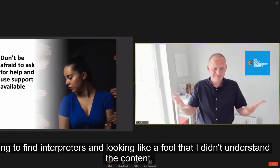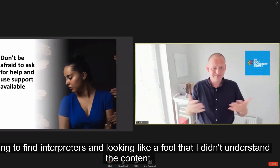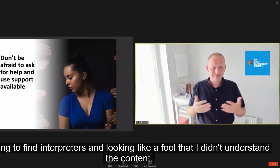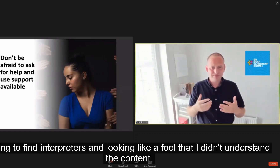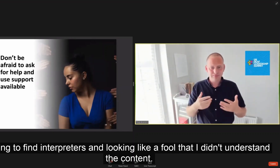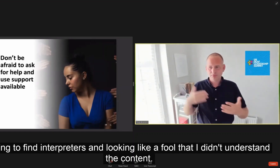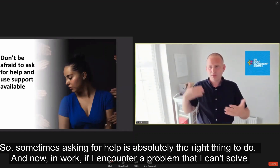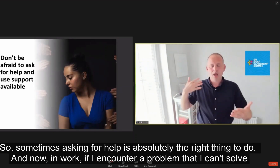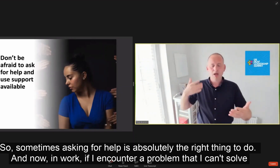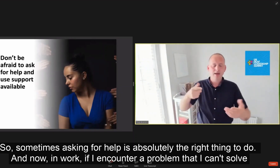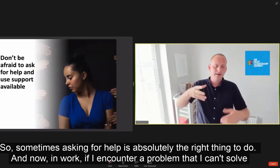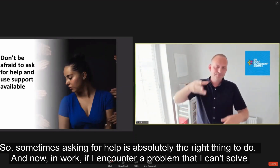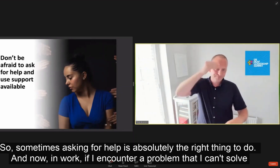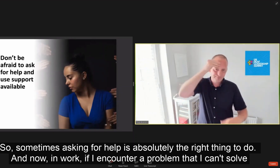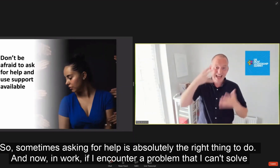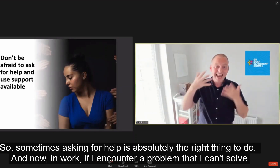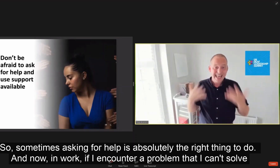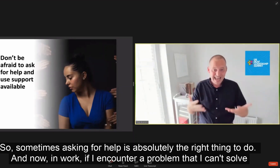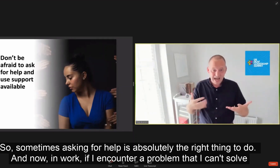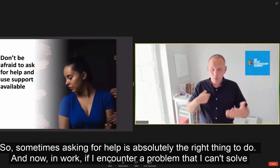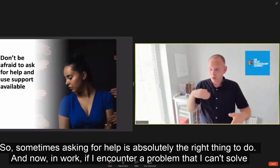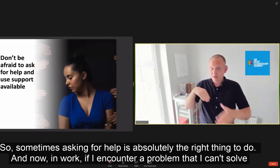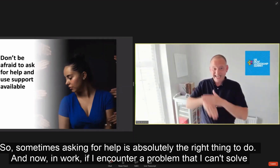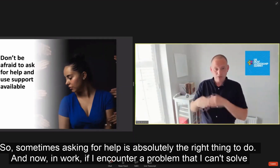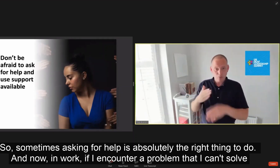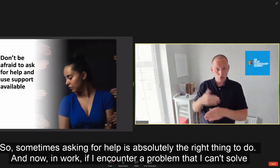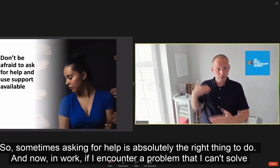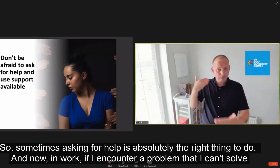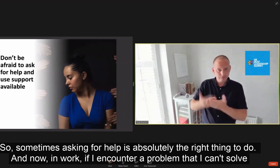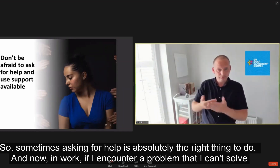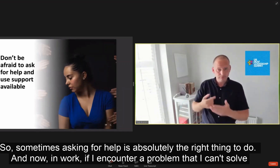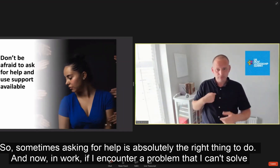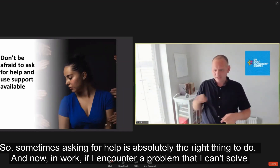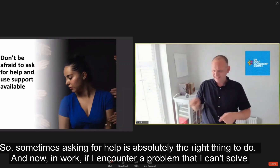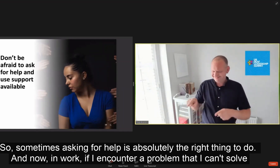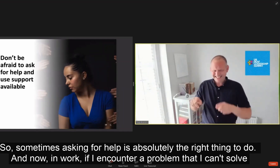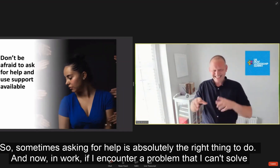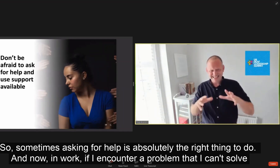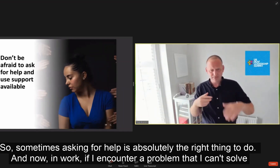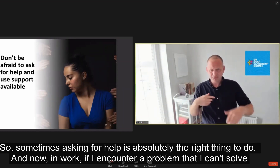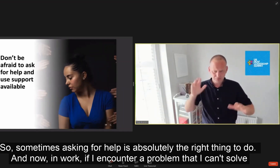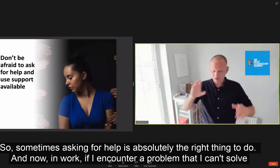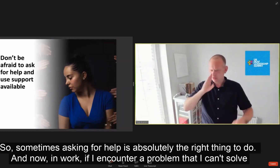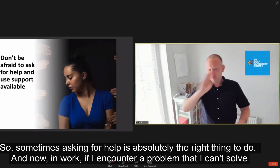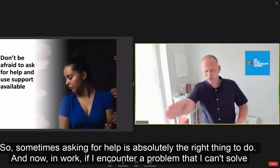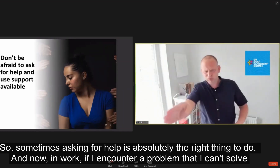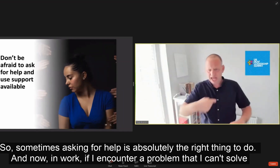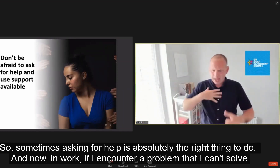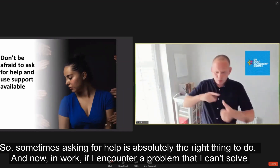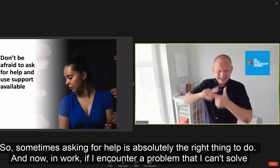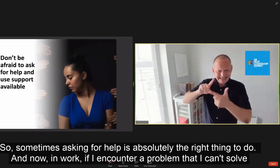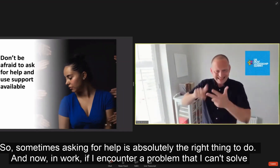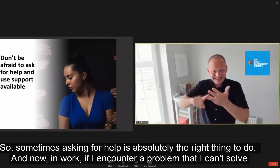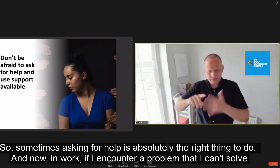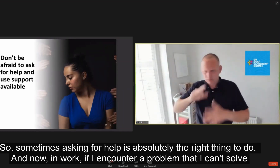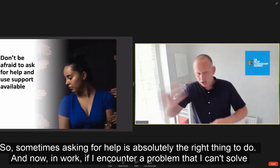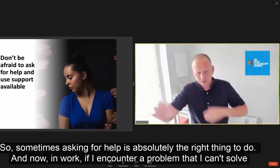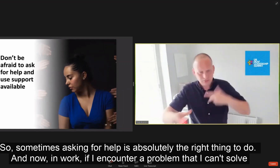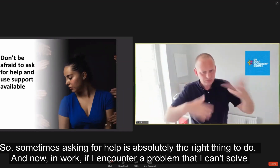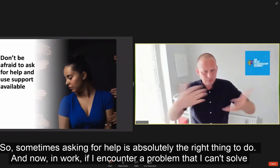context. So sometimes asking for help is absolutely the right thing to do. And now in work, if I encounter a problem that I can't solve, I tell